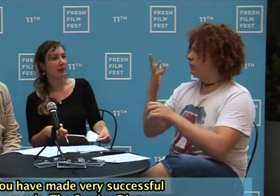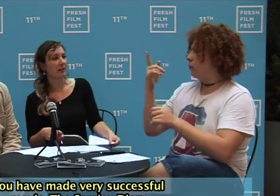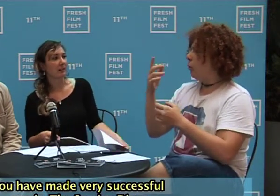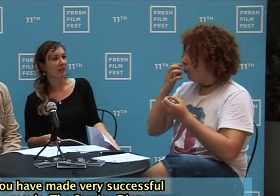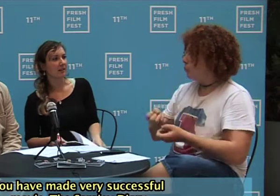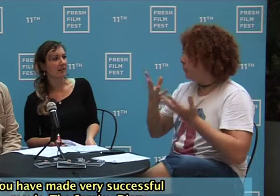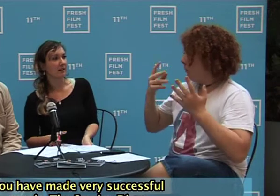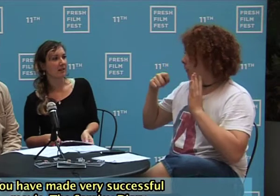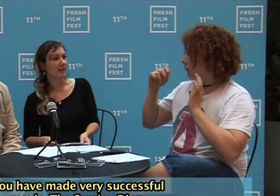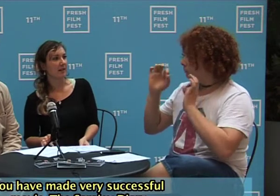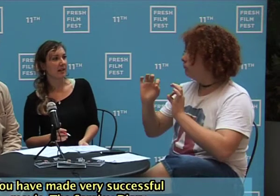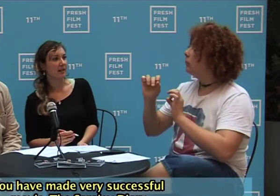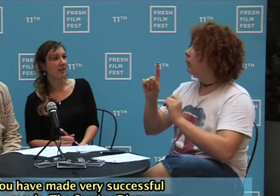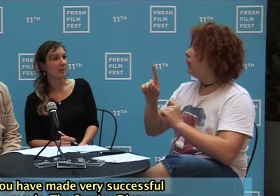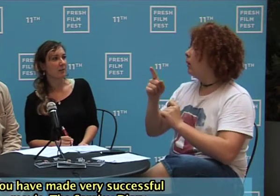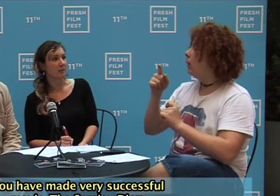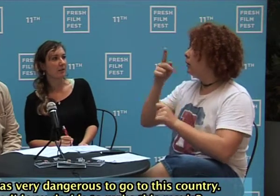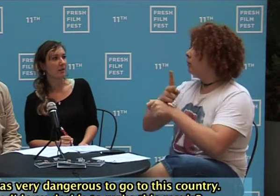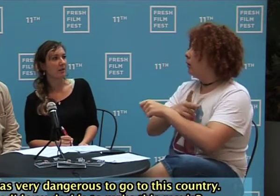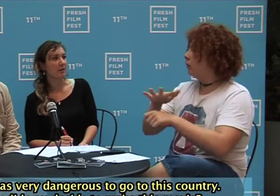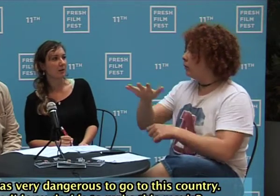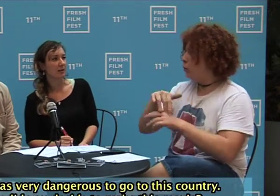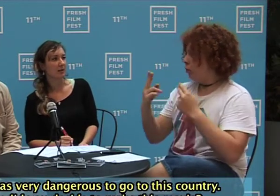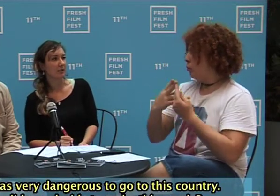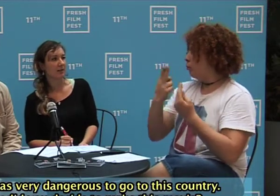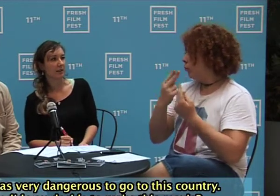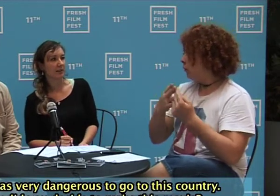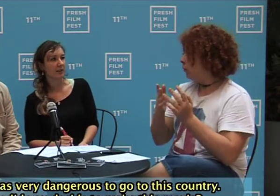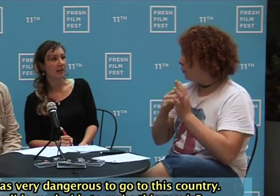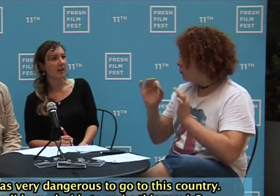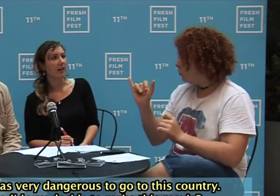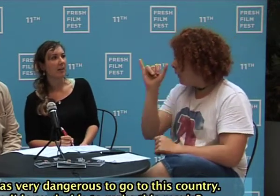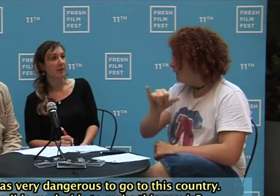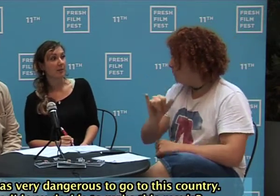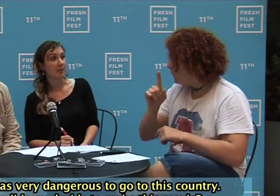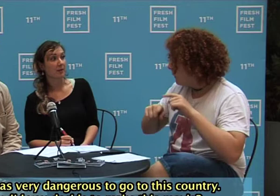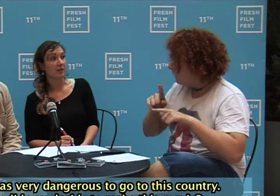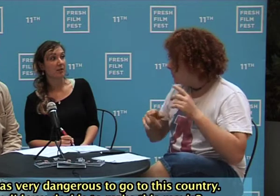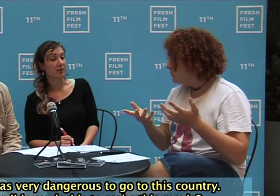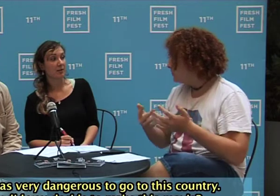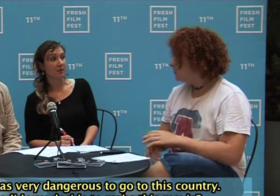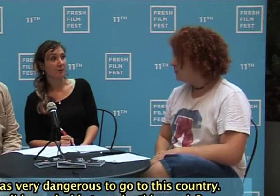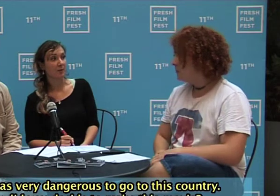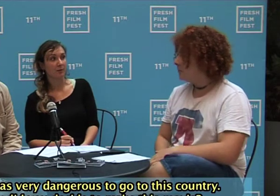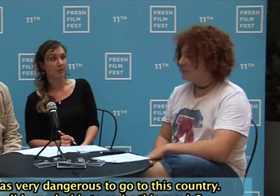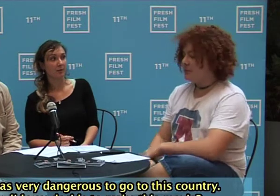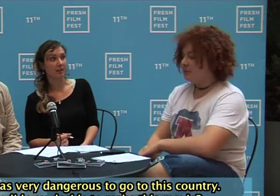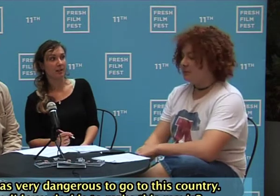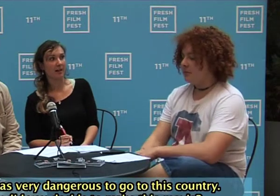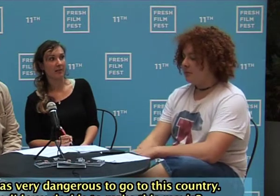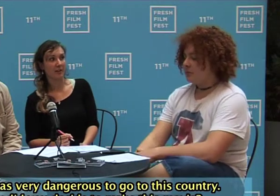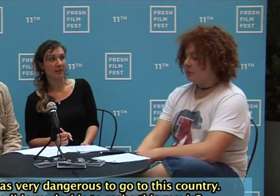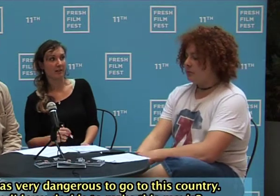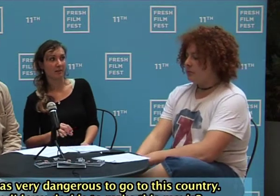You make a very successful movie, it's called Tsarev Diary, but it was very dangerous to go to